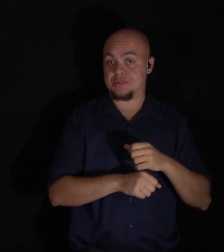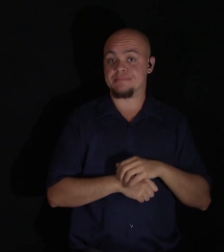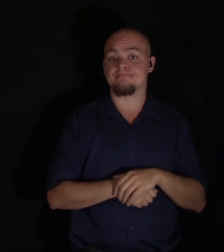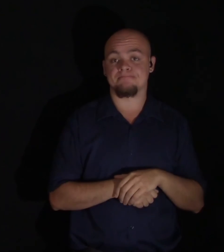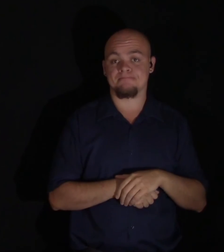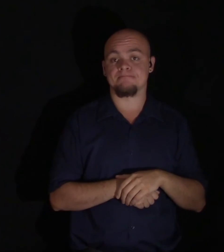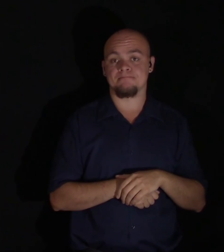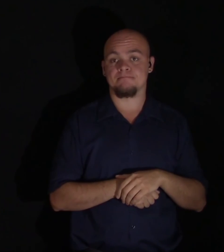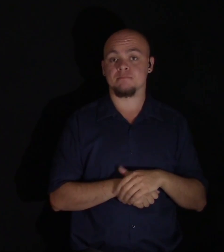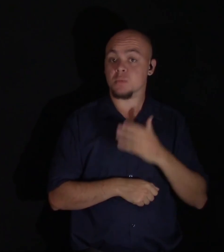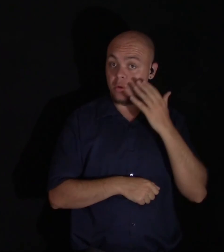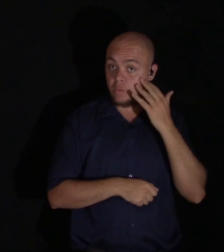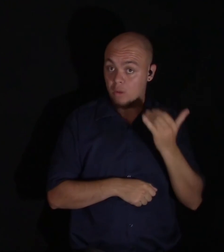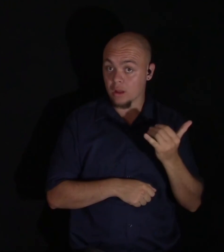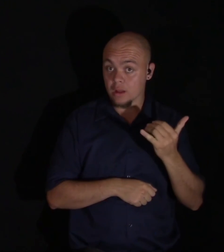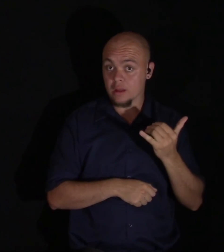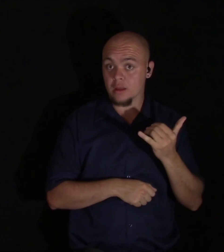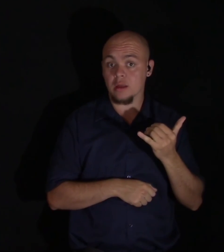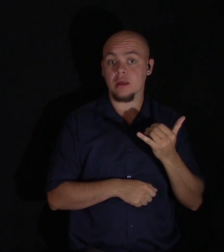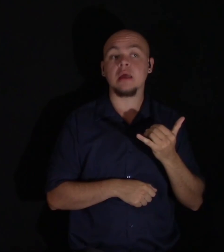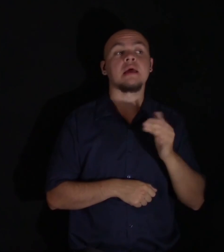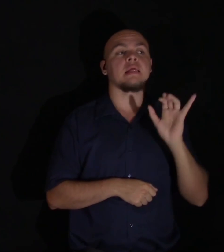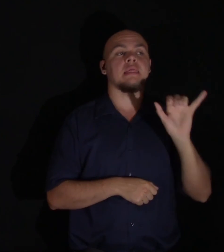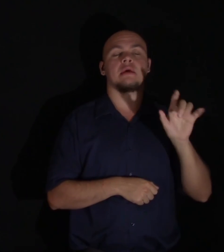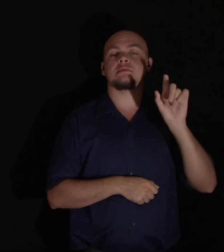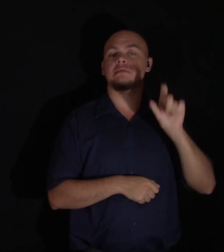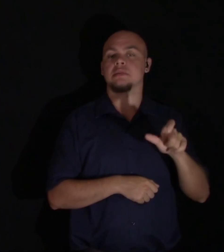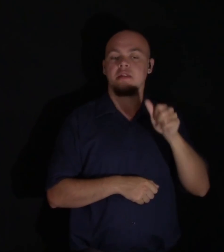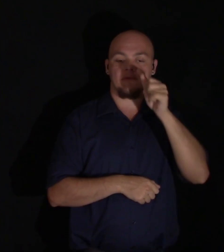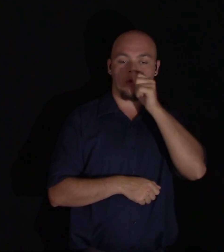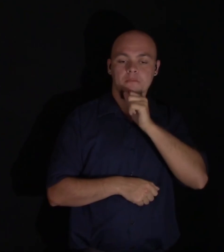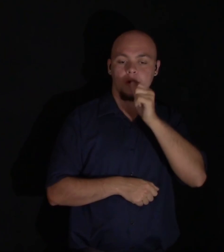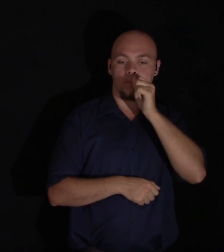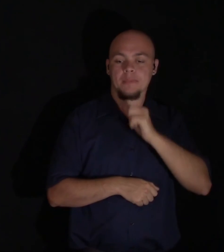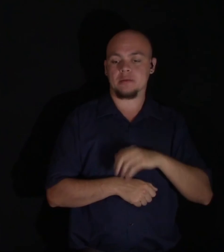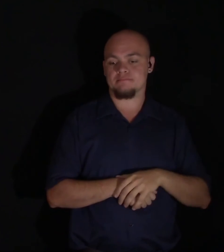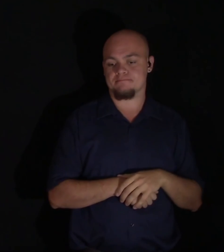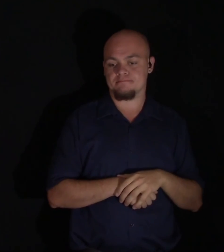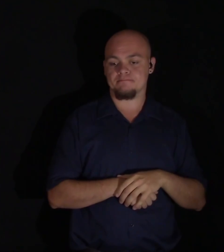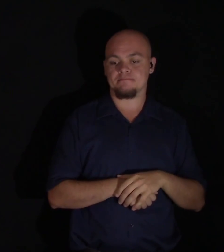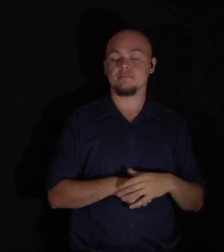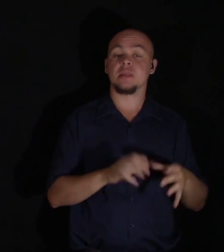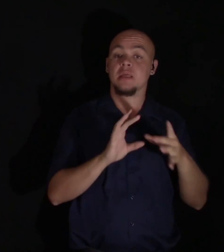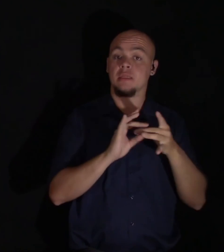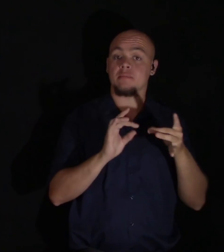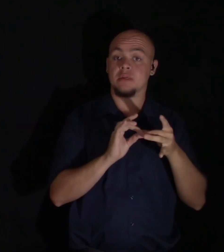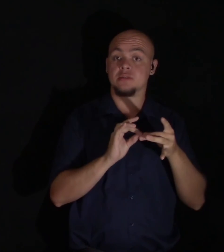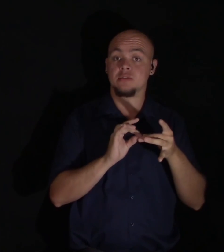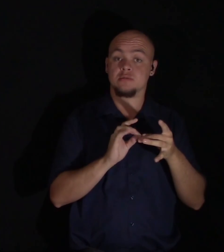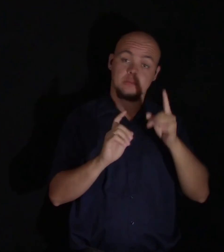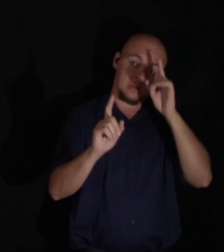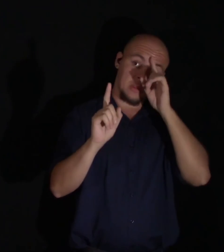okay? Because he had to do that to cope. The message I'm going to give is real simple.